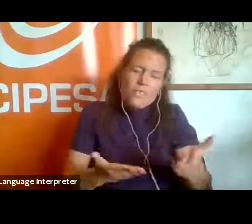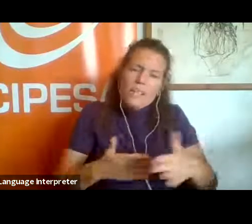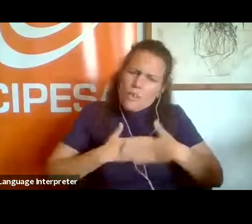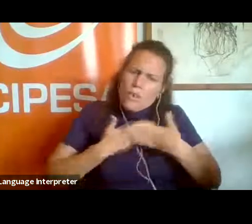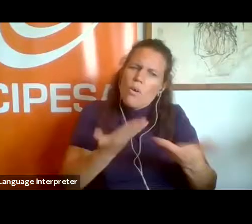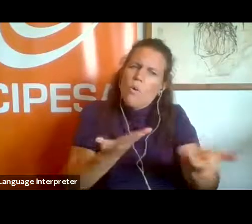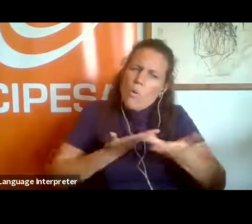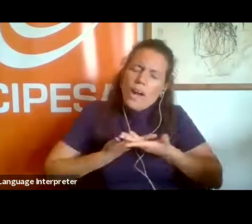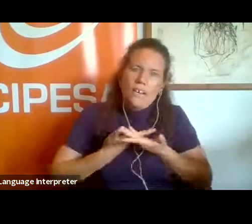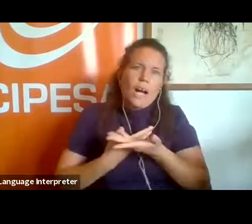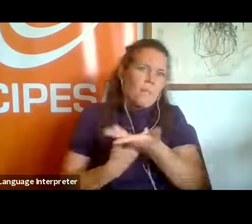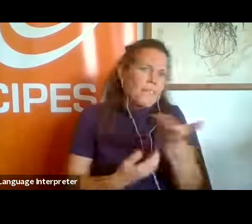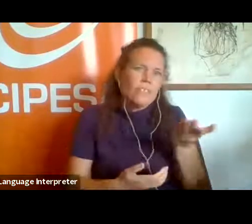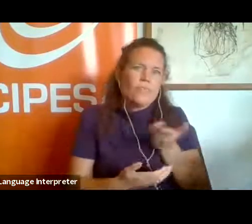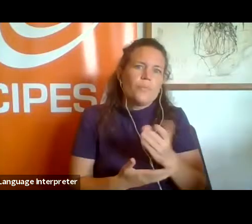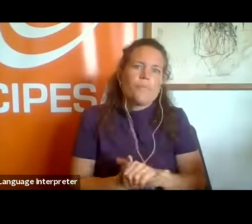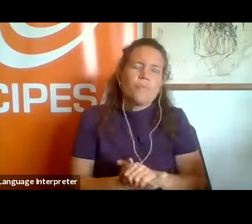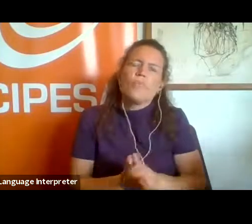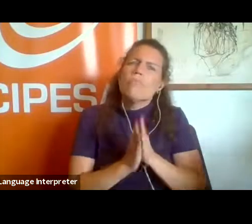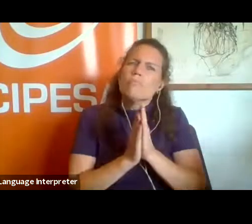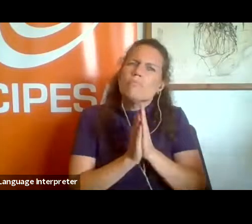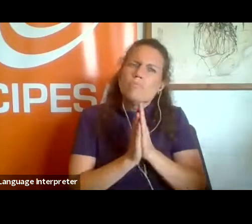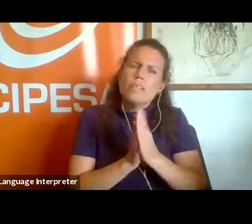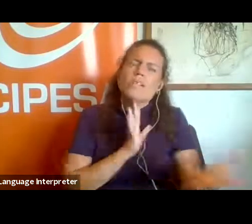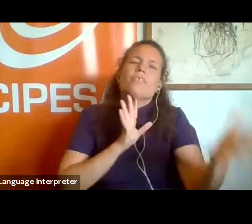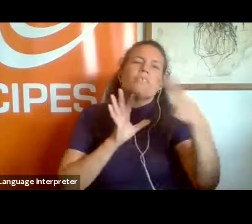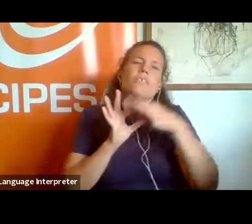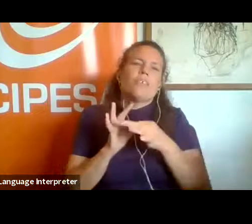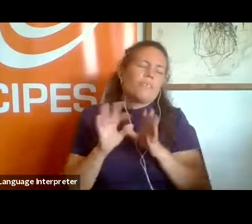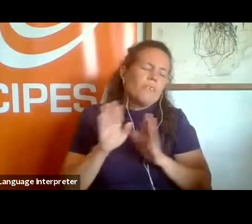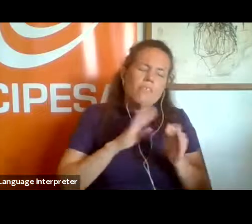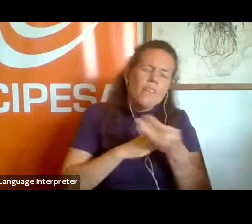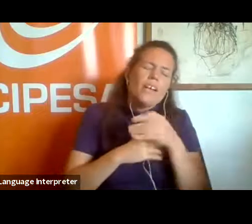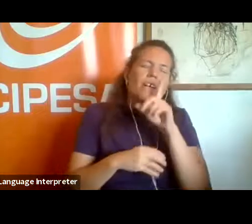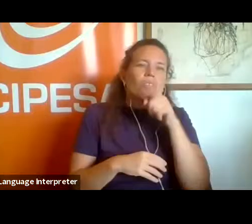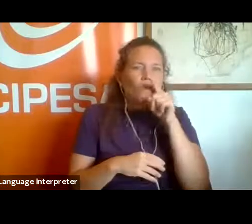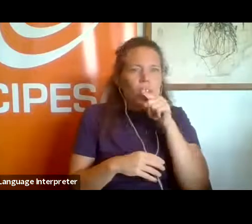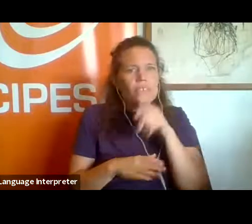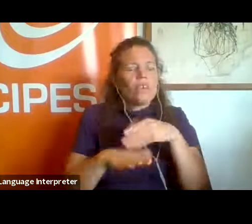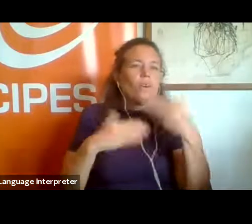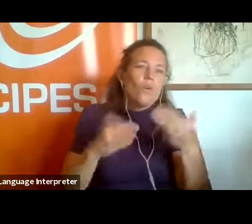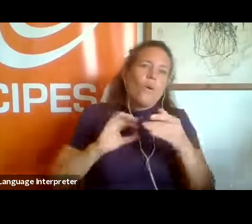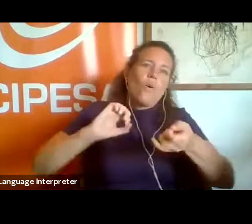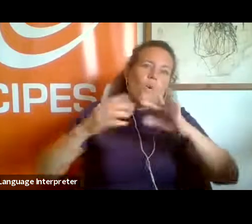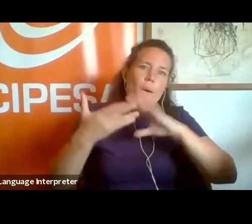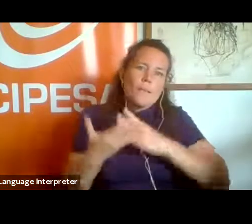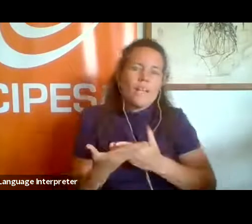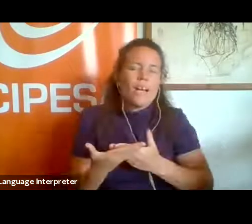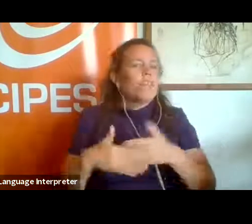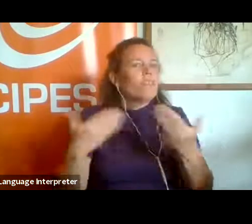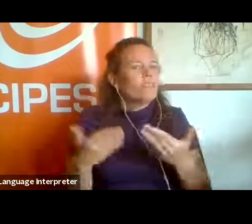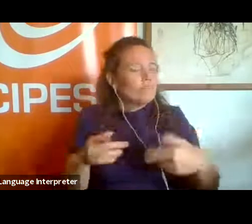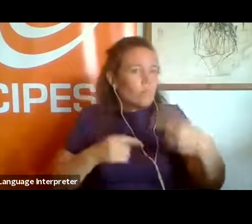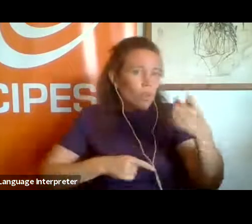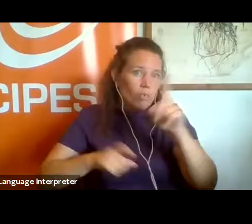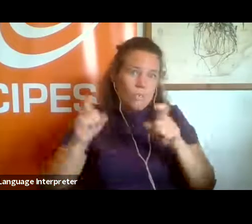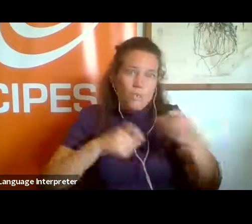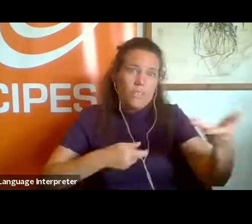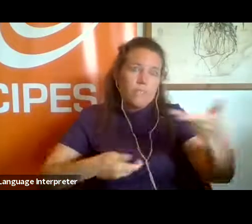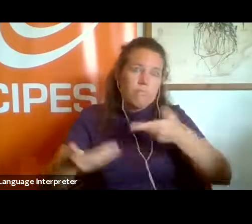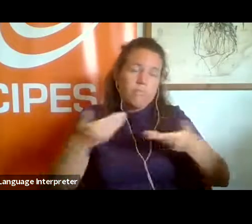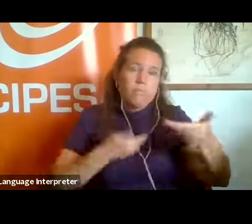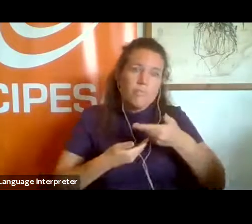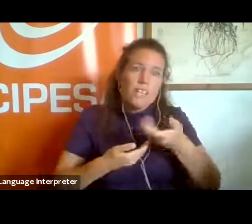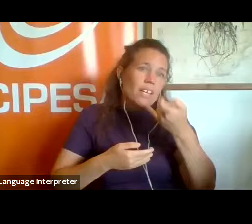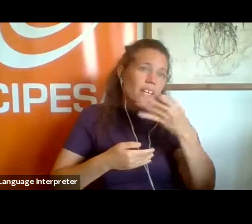it all. So please do reach out to me via Twitter or our website. I'm more than happy to take any questions that you might have if you weren't able to